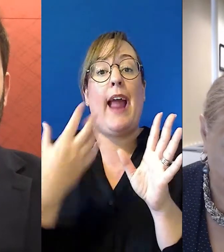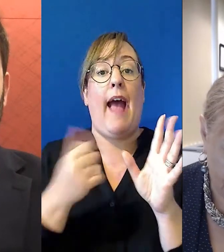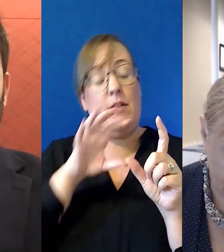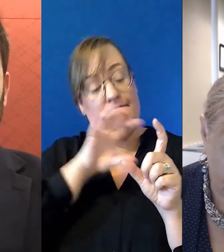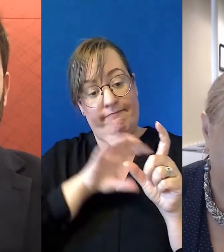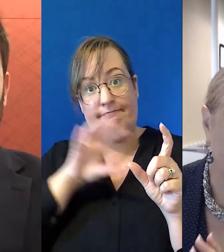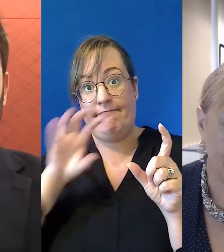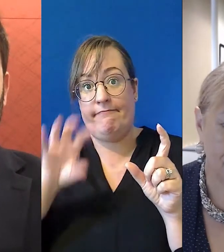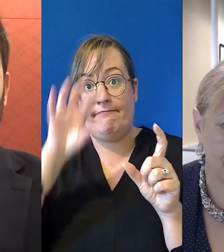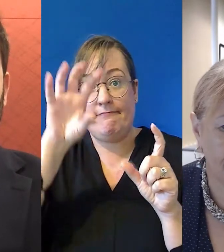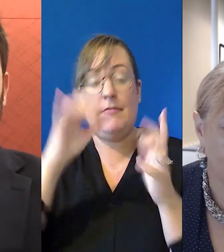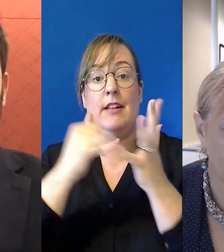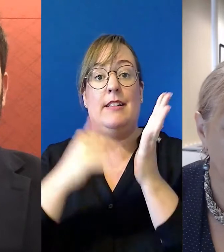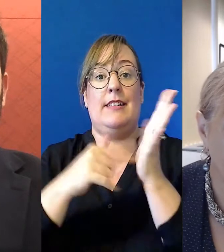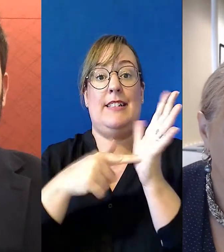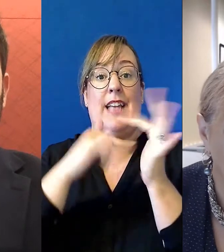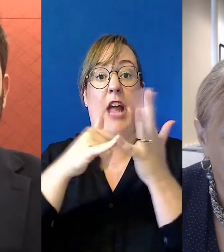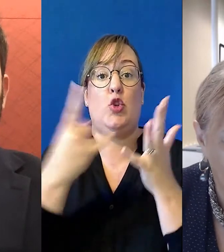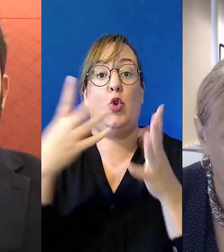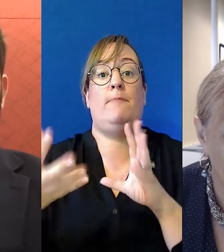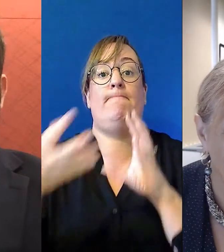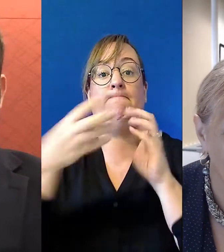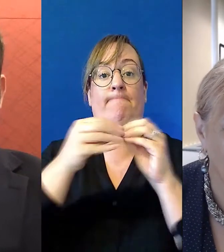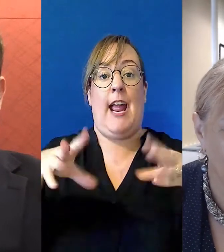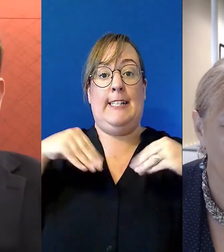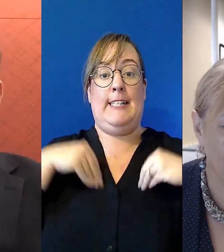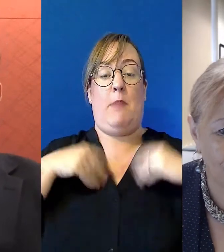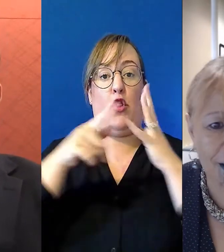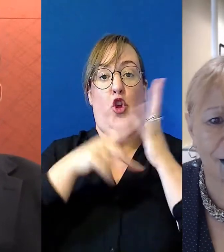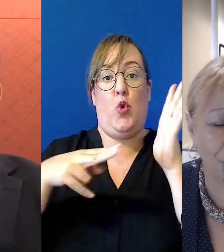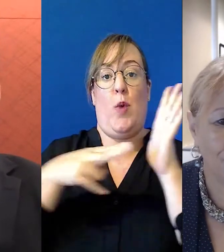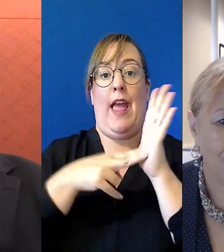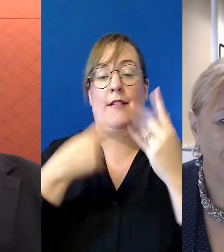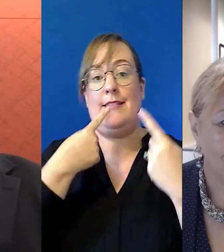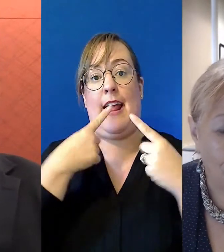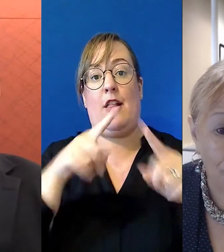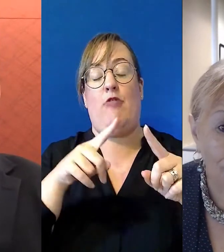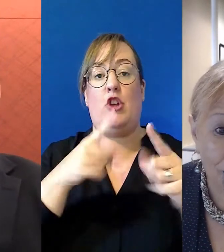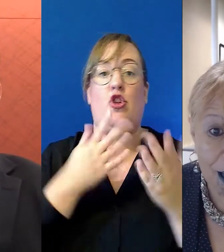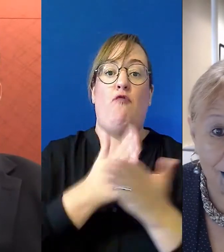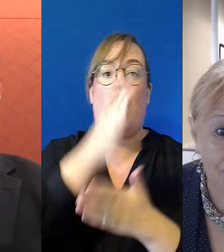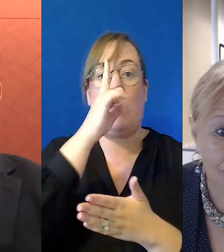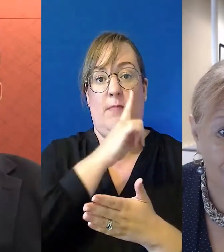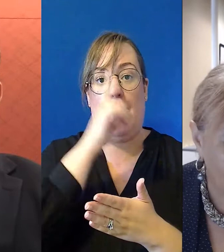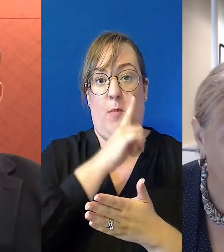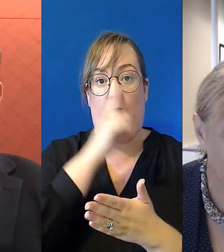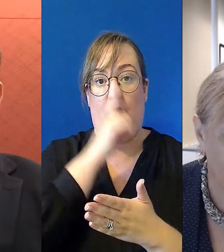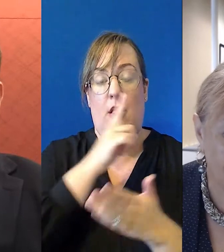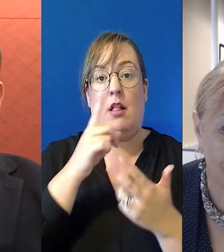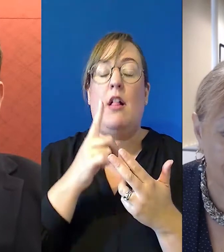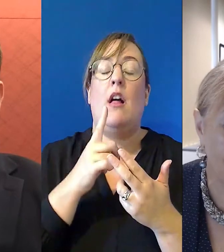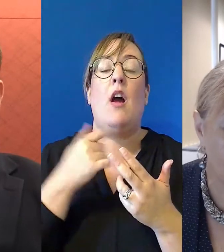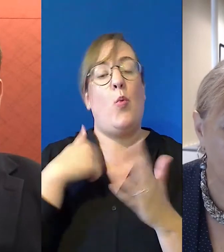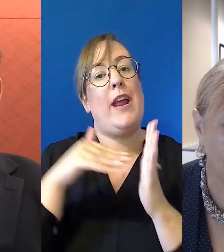the United Nations Declaration on the Rights of Indigenous Peoples have done so, knowing that that's now the